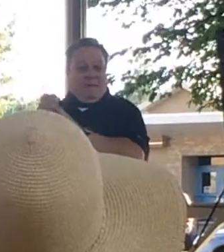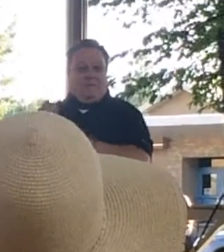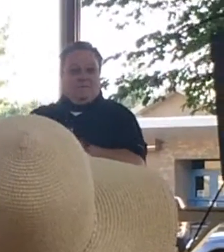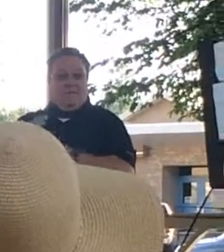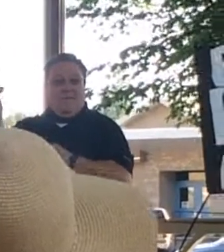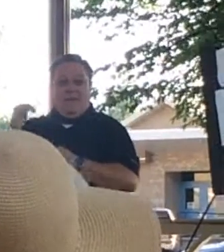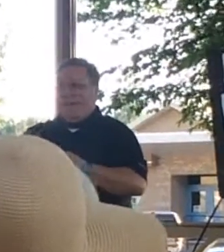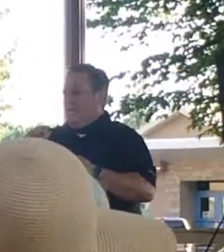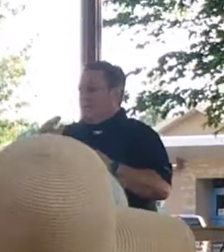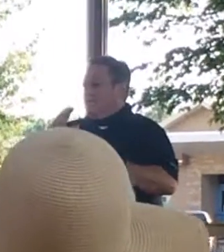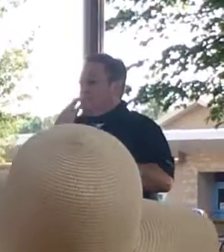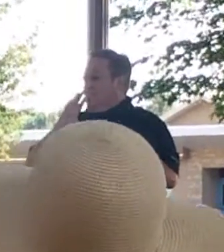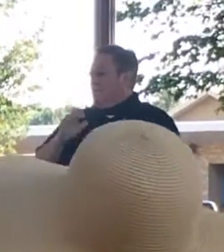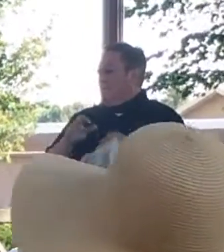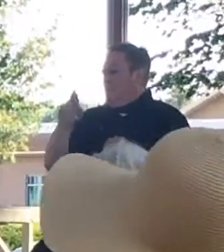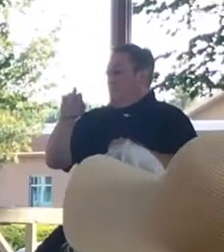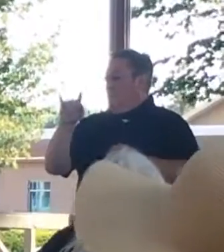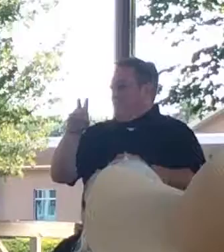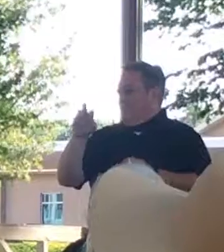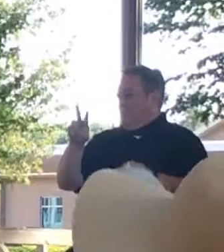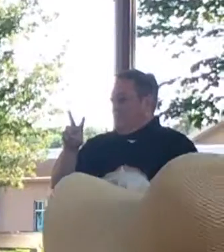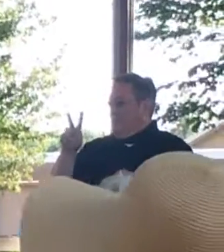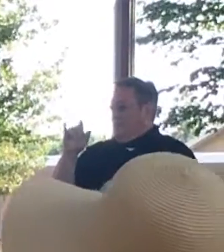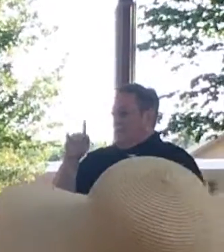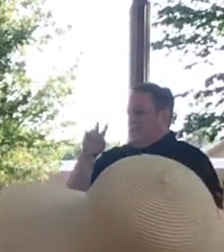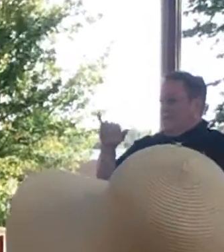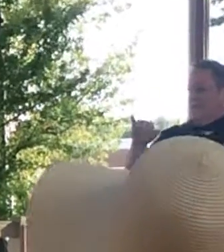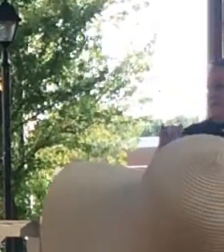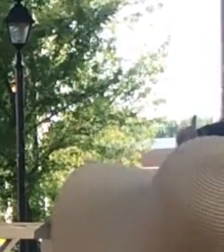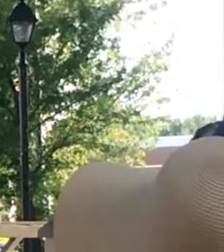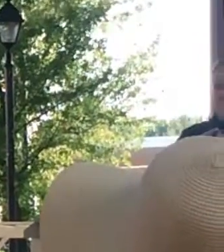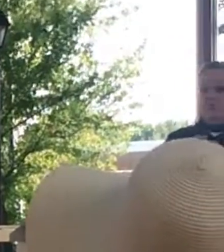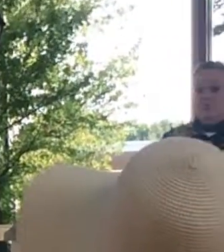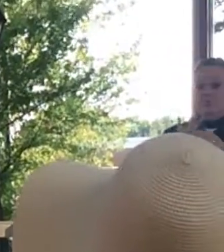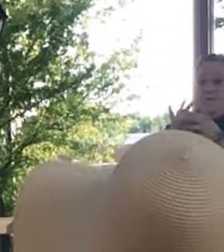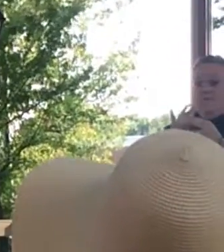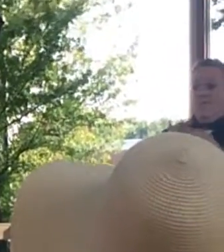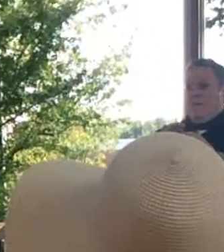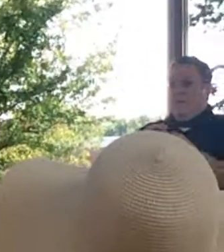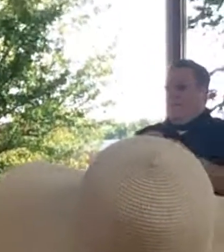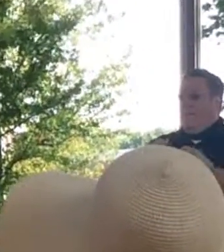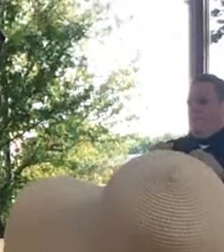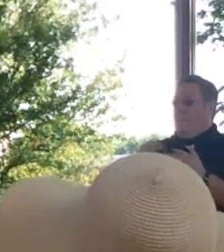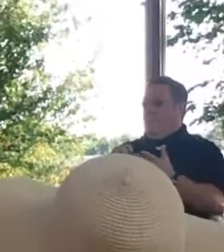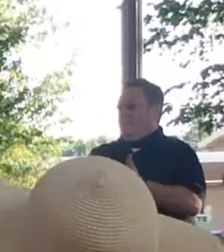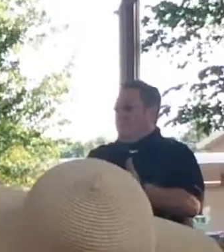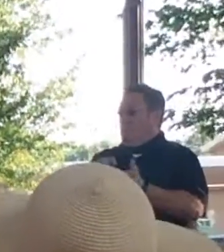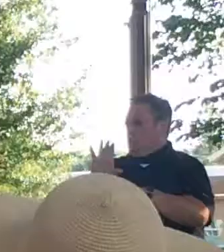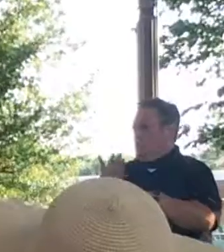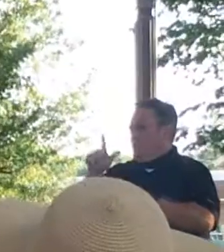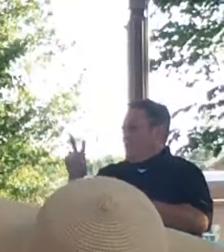Our next speaker is Reverend Katie, Pastor Katie from the First United Presbyterian Church of Las Vegas!